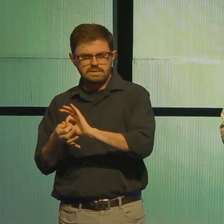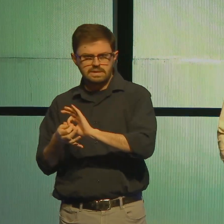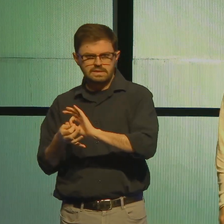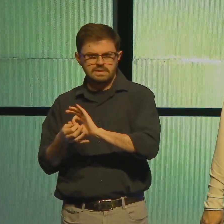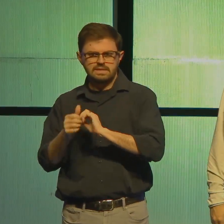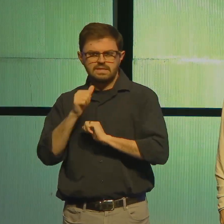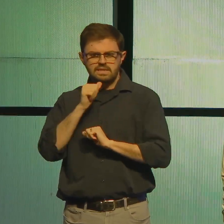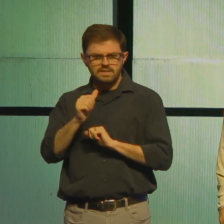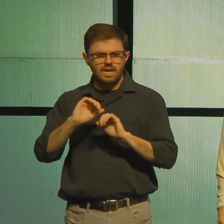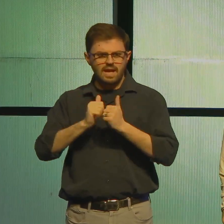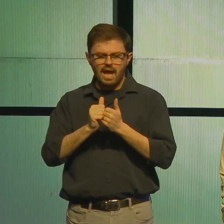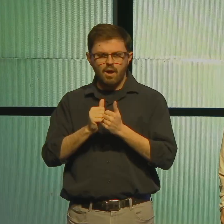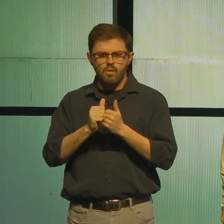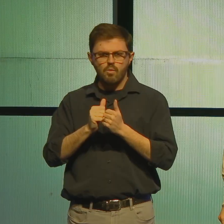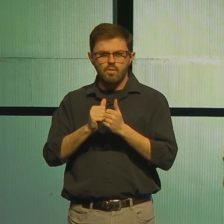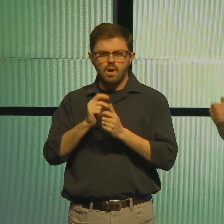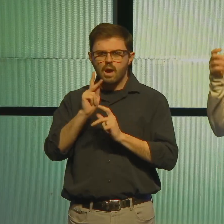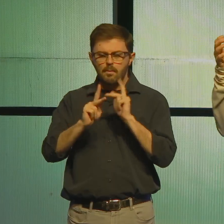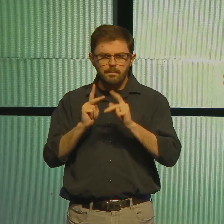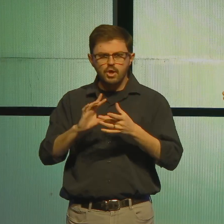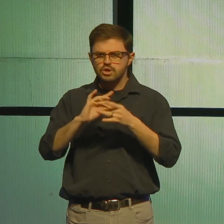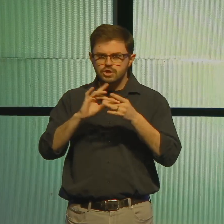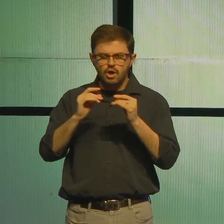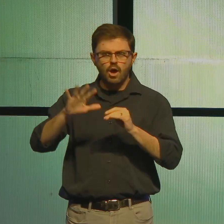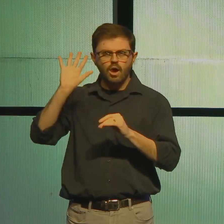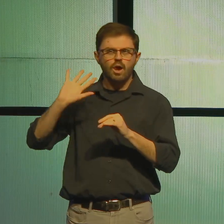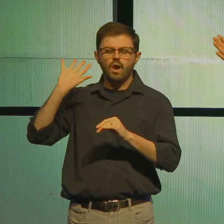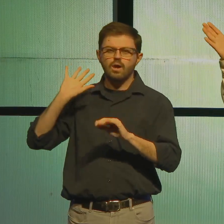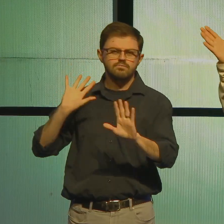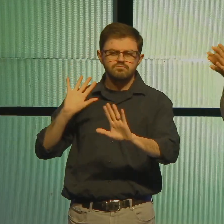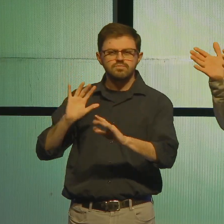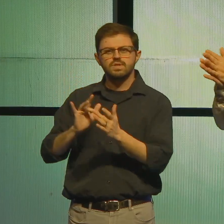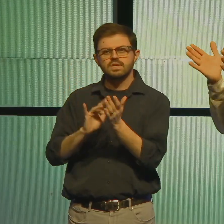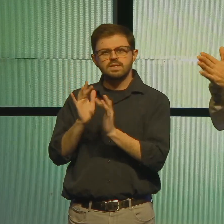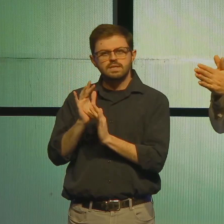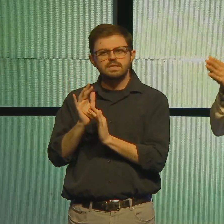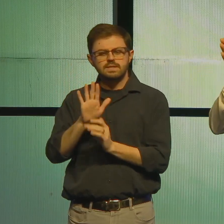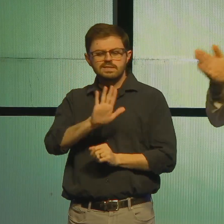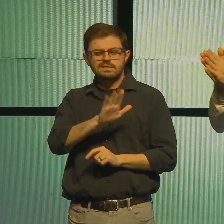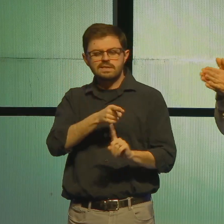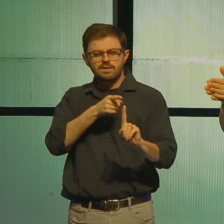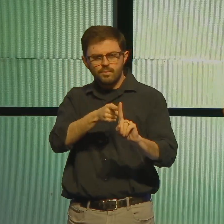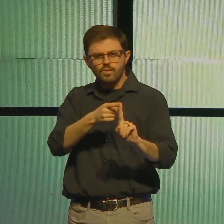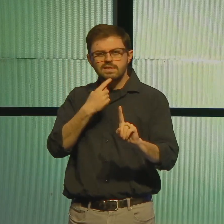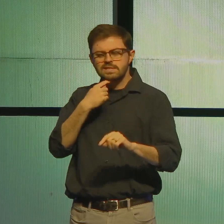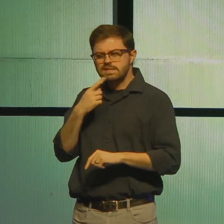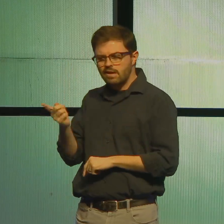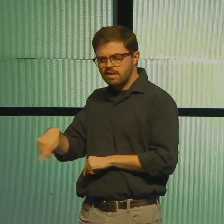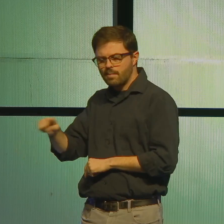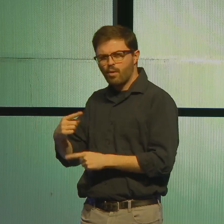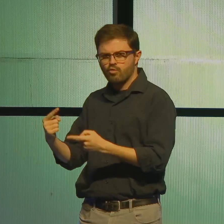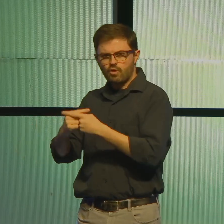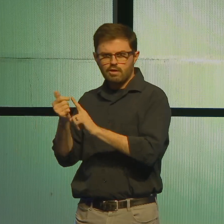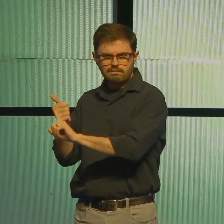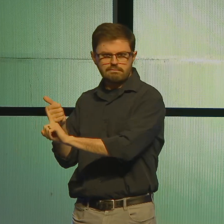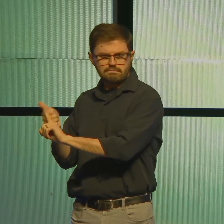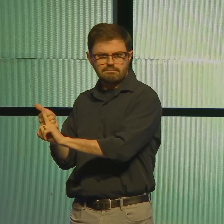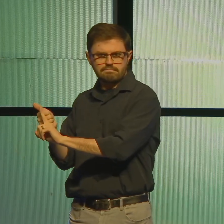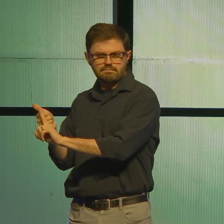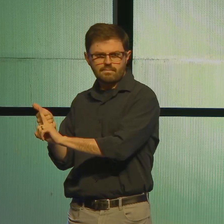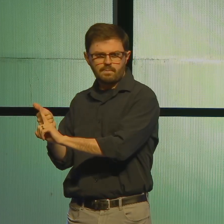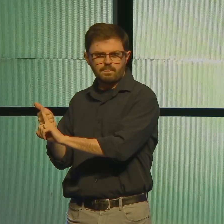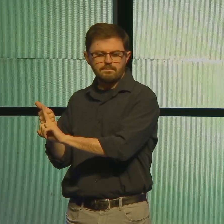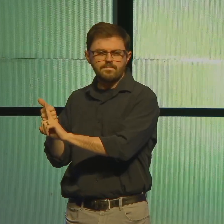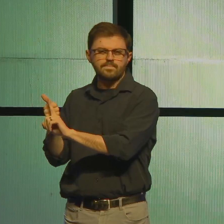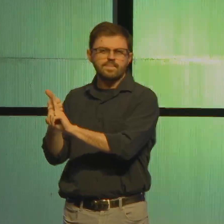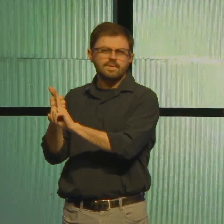in first century Galilee. Like what Jesus is saying is, you are contradicting yourself as